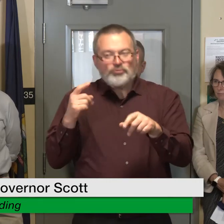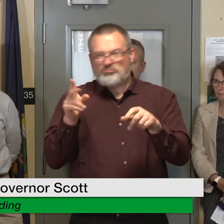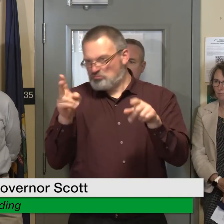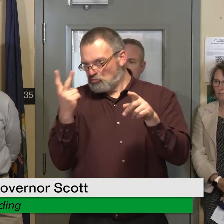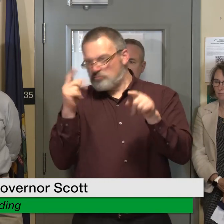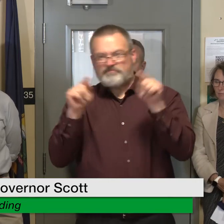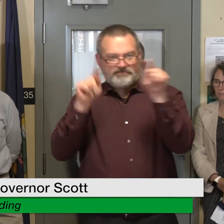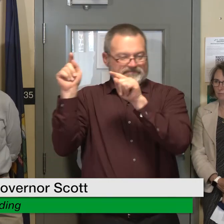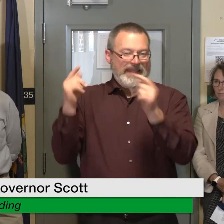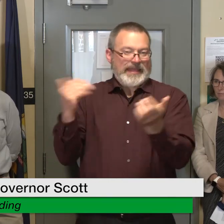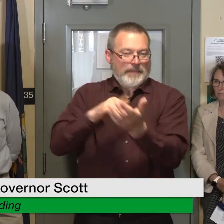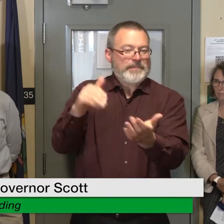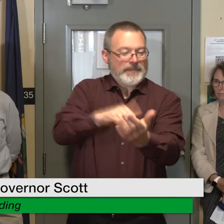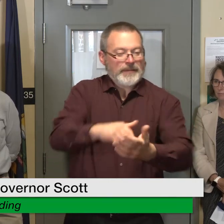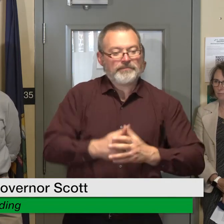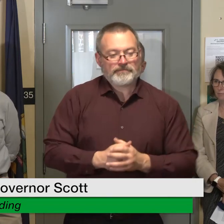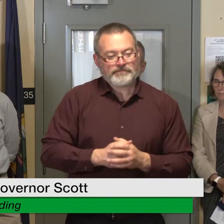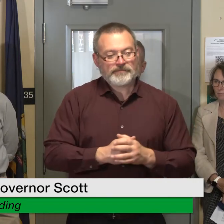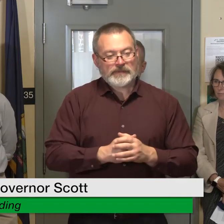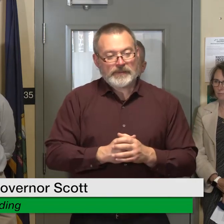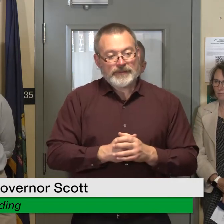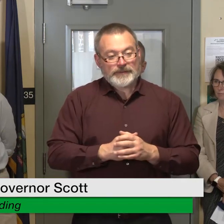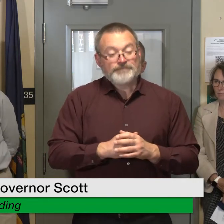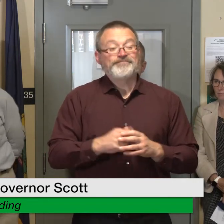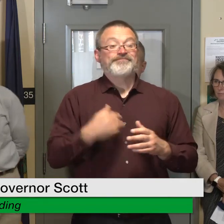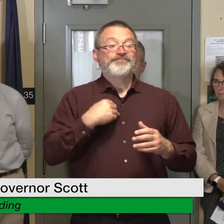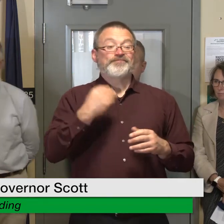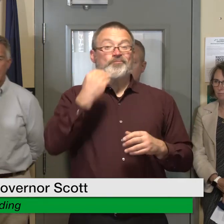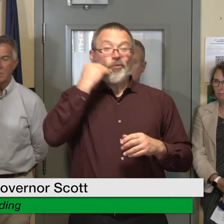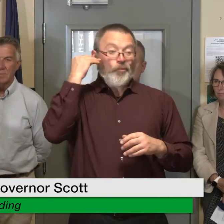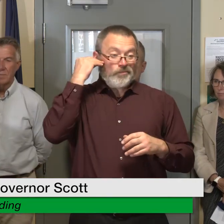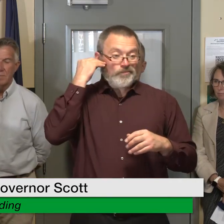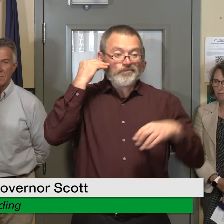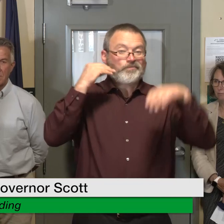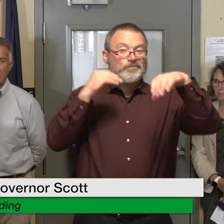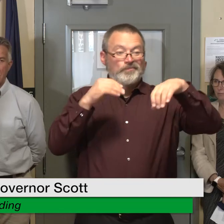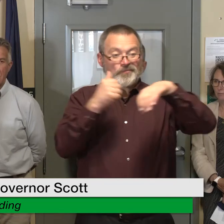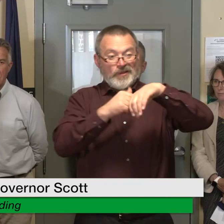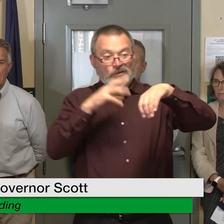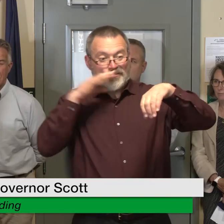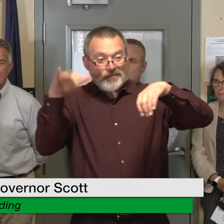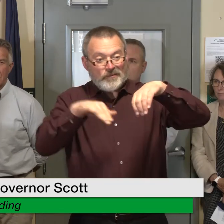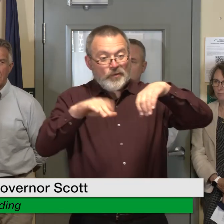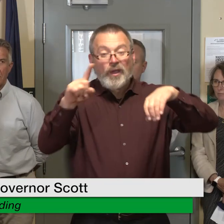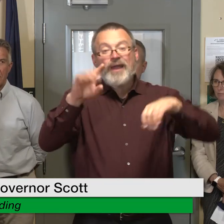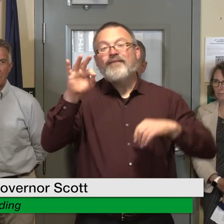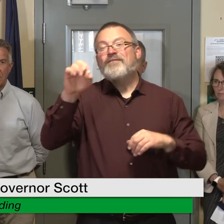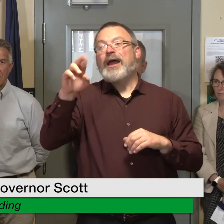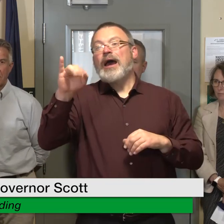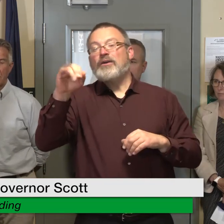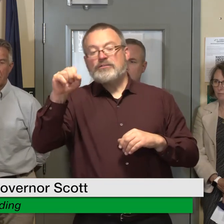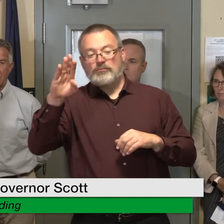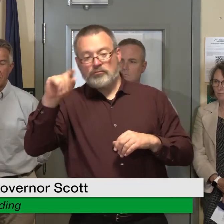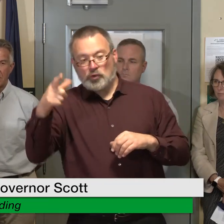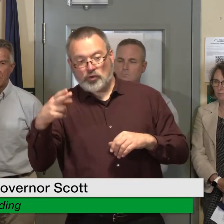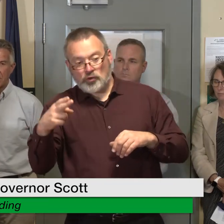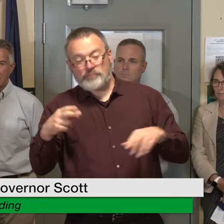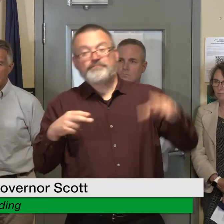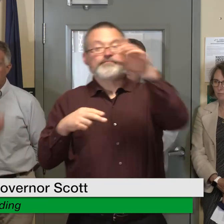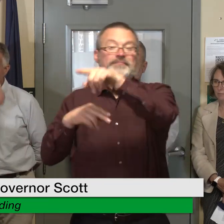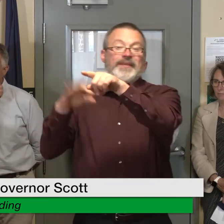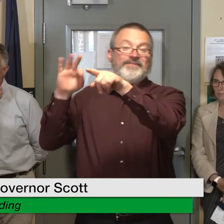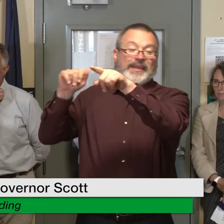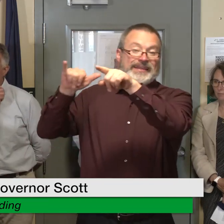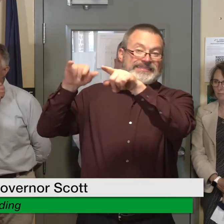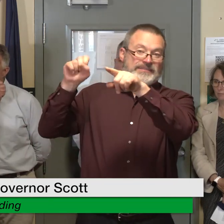also reports of homes that were undercut by streams in Ferrisburg and Thaiston, and the team is in the field daily this week conducting